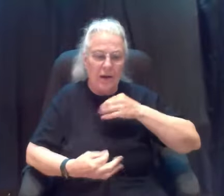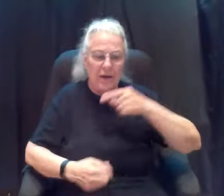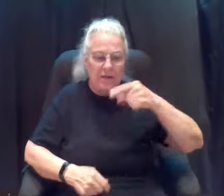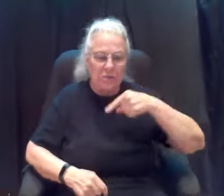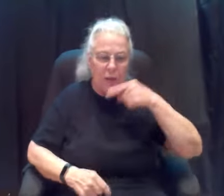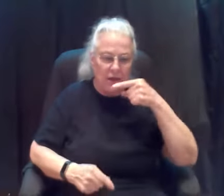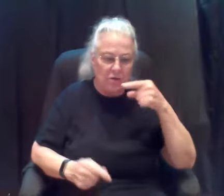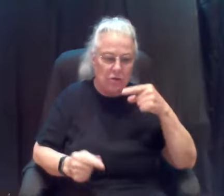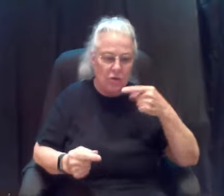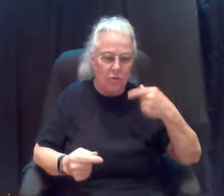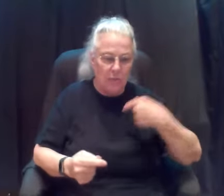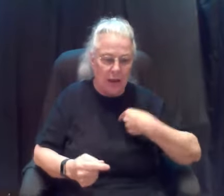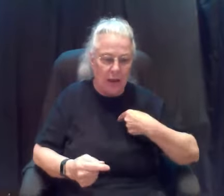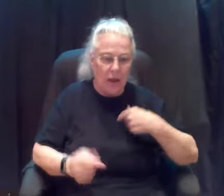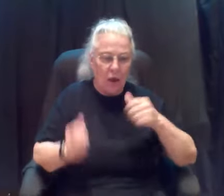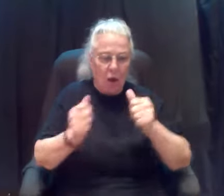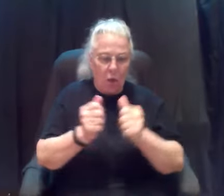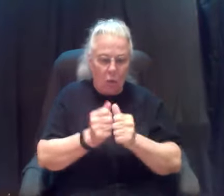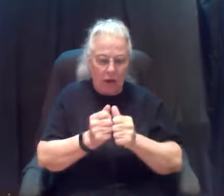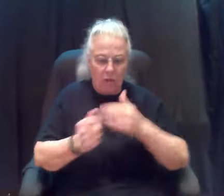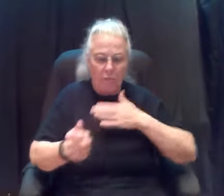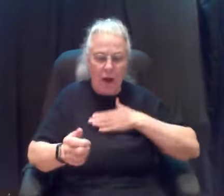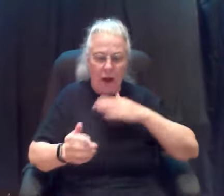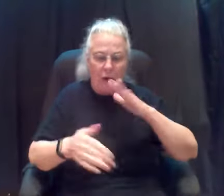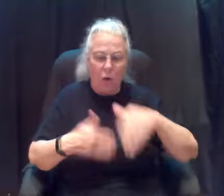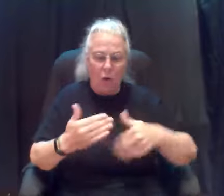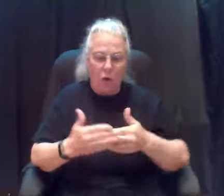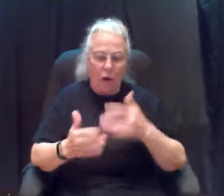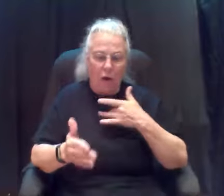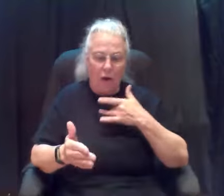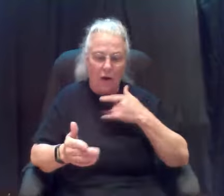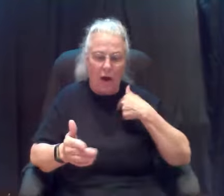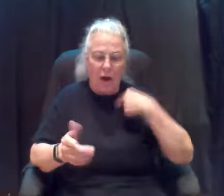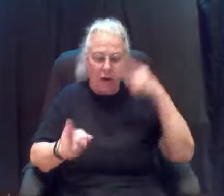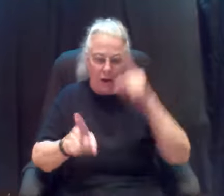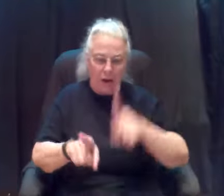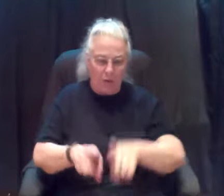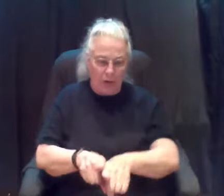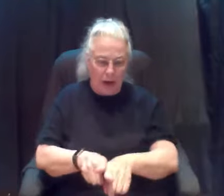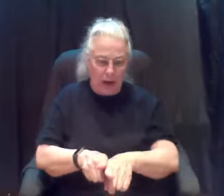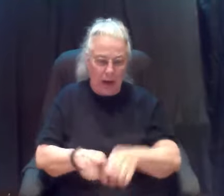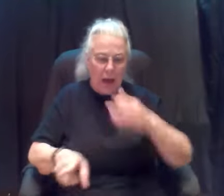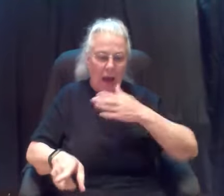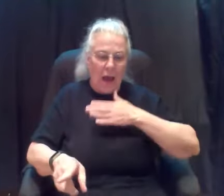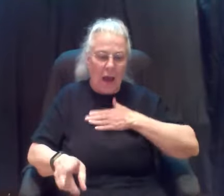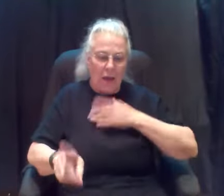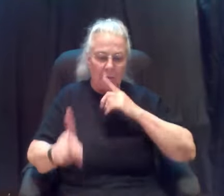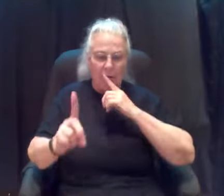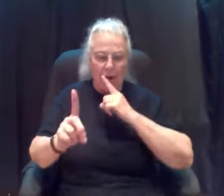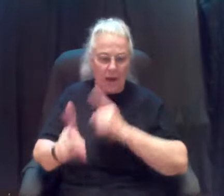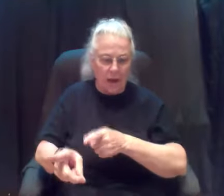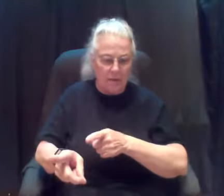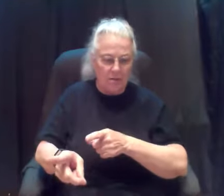Spirit speaks to me, with my whole heart I'll agree, and my